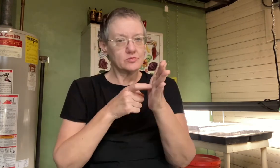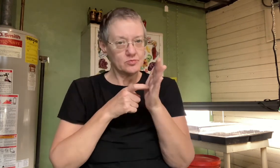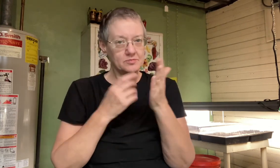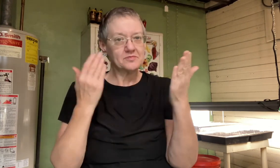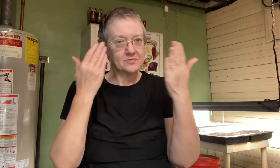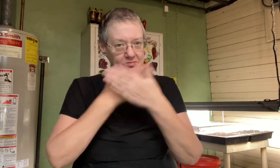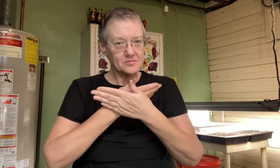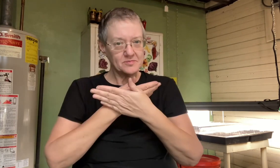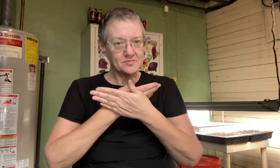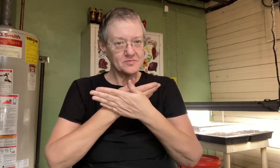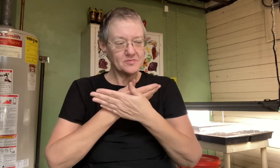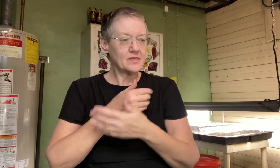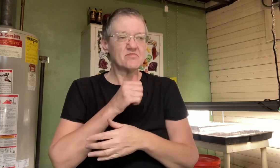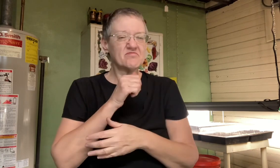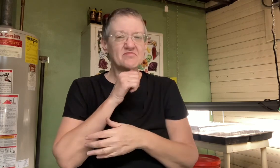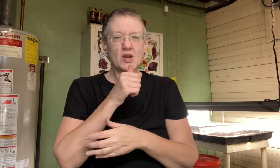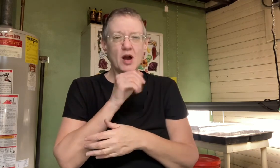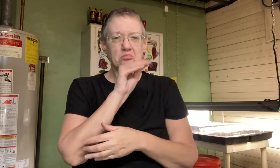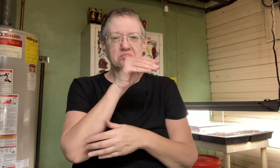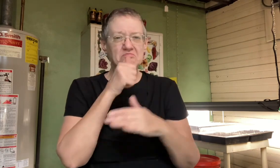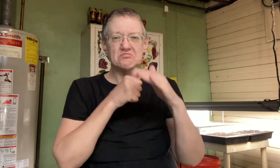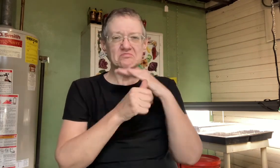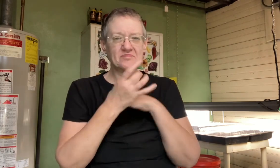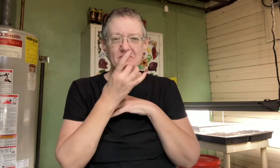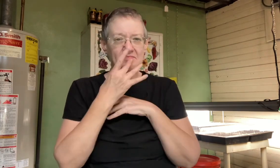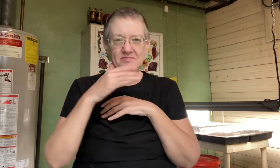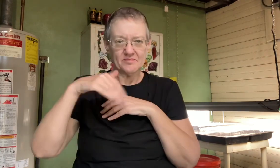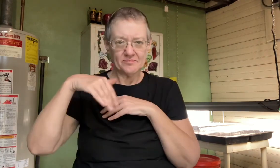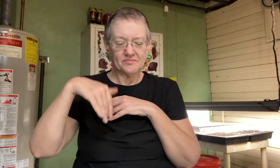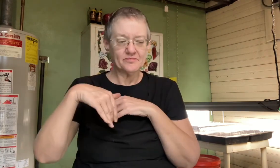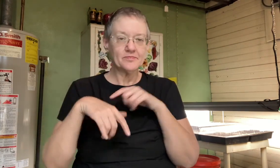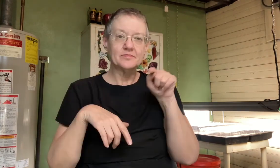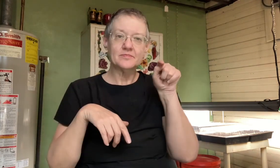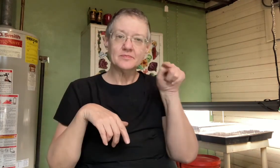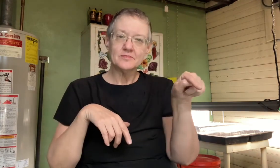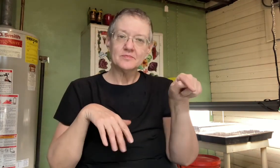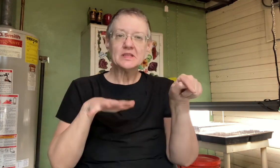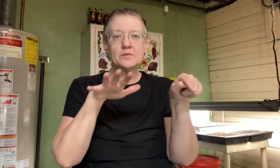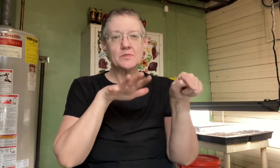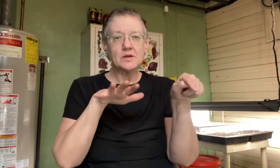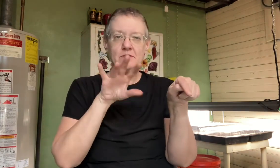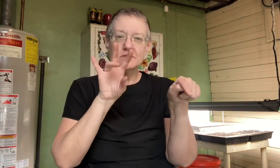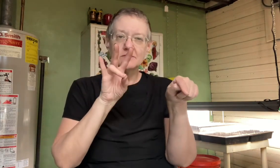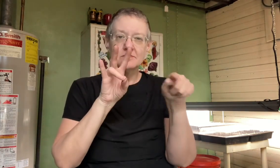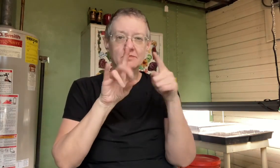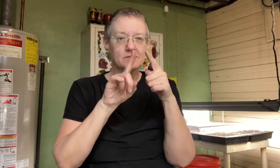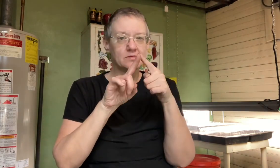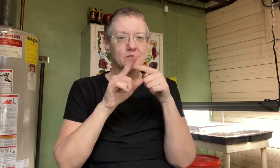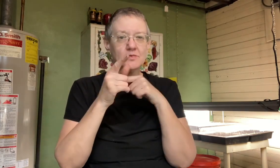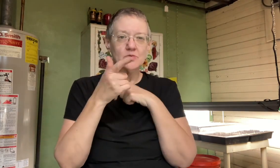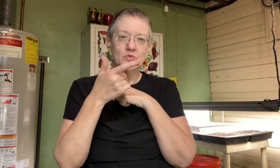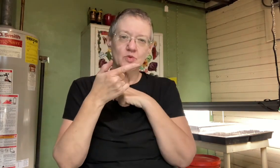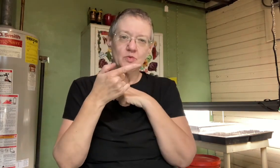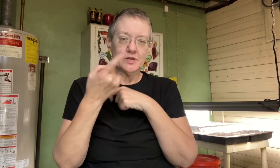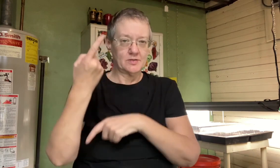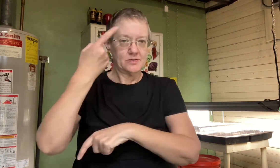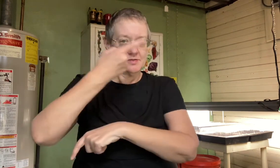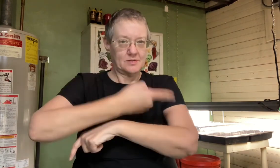but this time I did it to make those seeds be in the dark. And I'm not going to put it into the grow light yet. It's going to take about 7 to